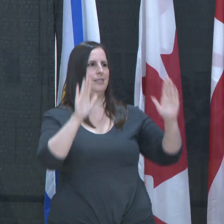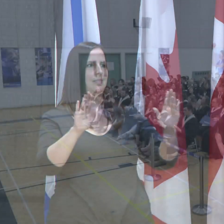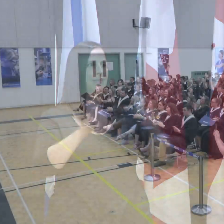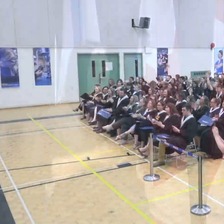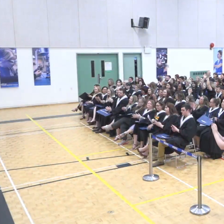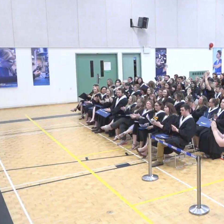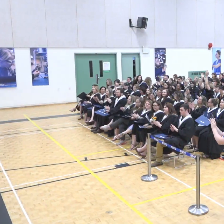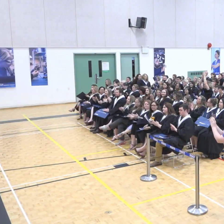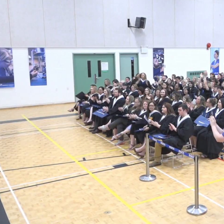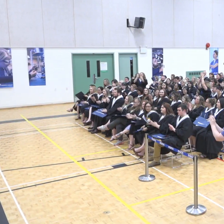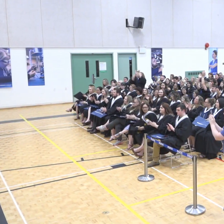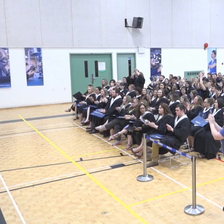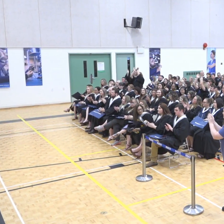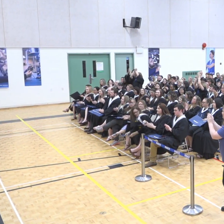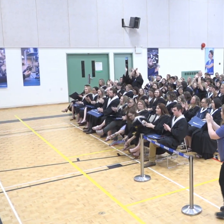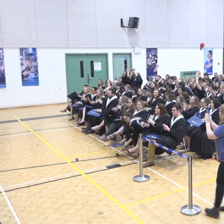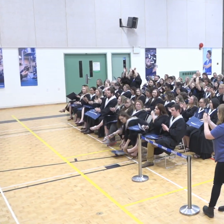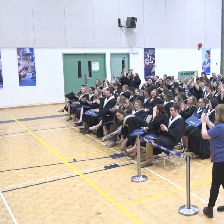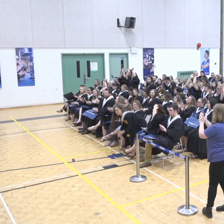Thank you.